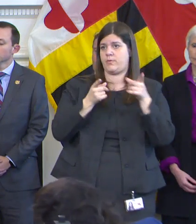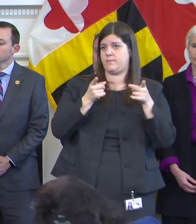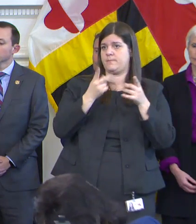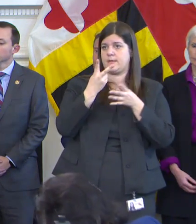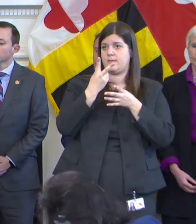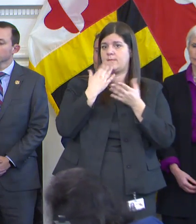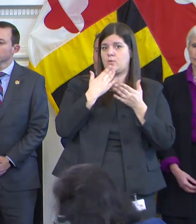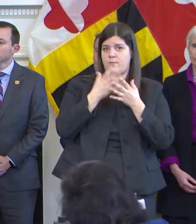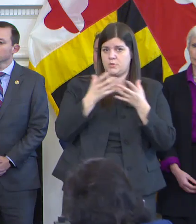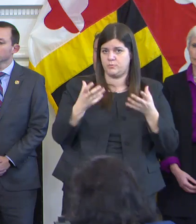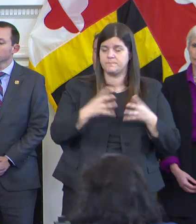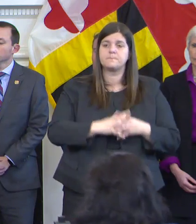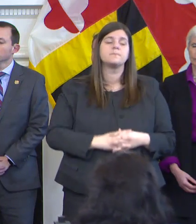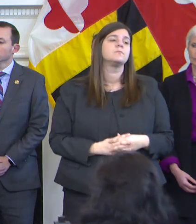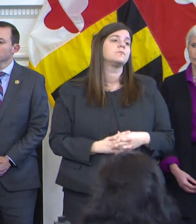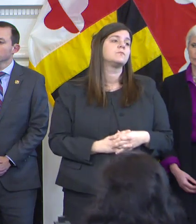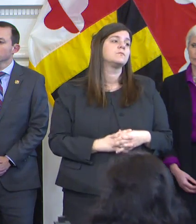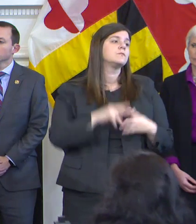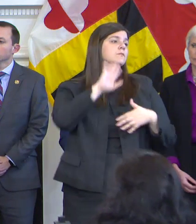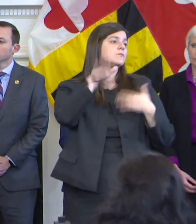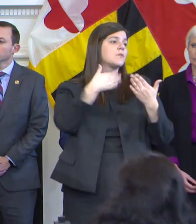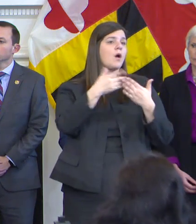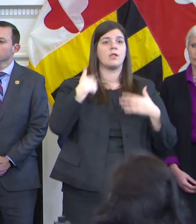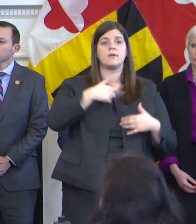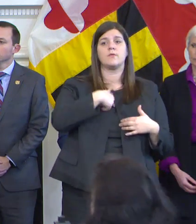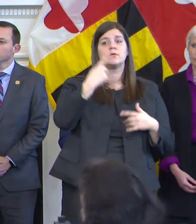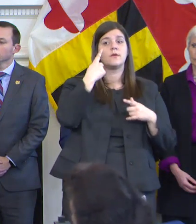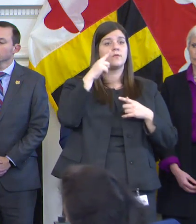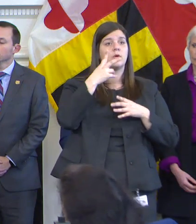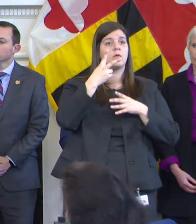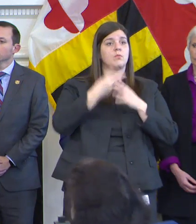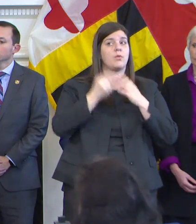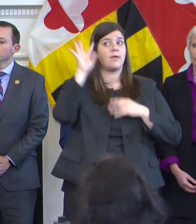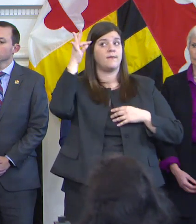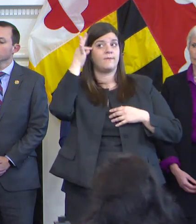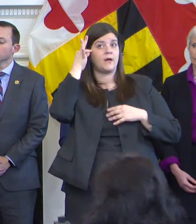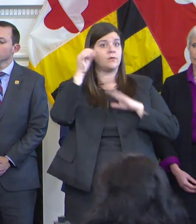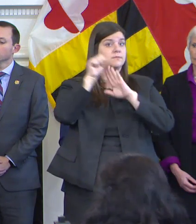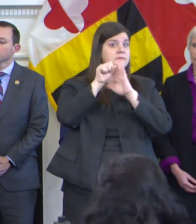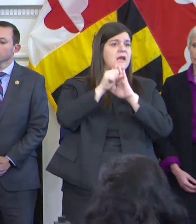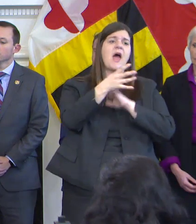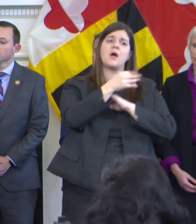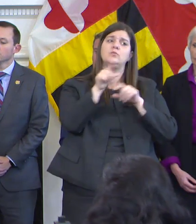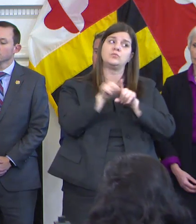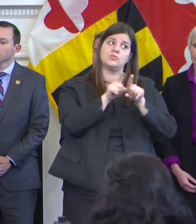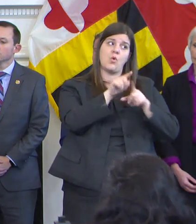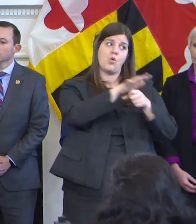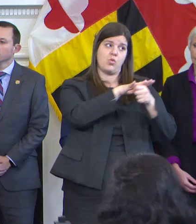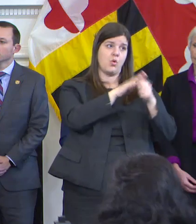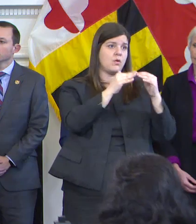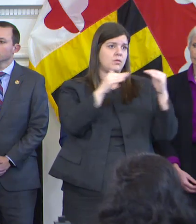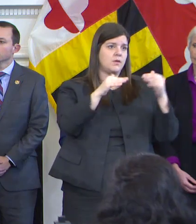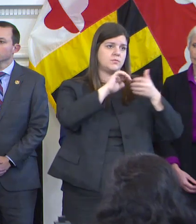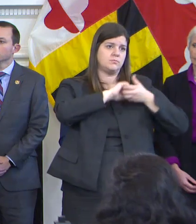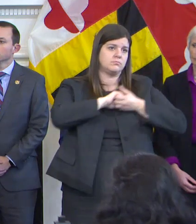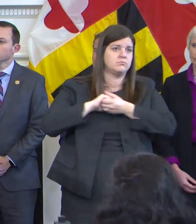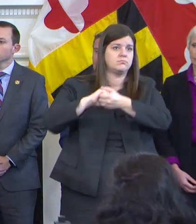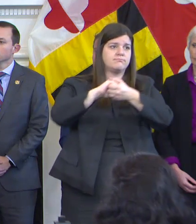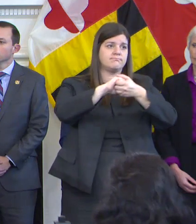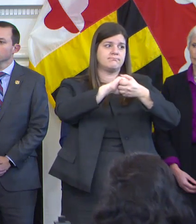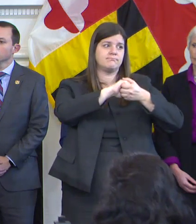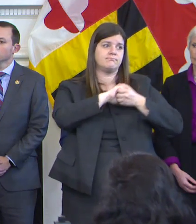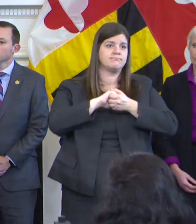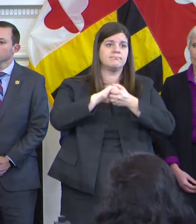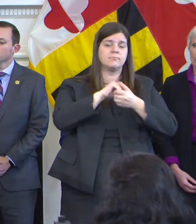the federal, state, and local levels are working together, and I think this is just a great example of